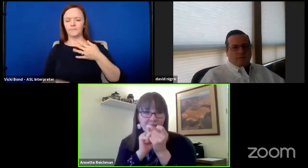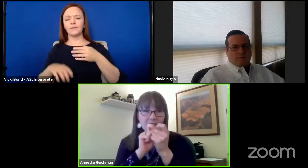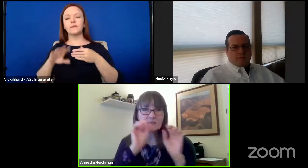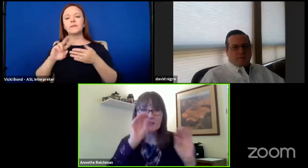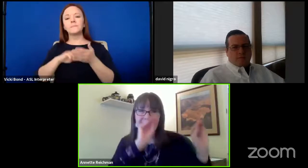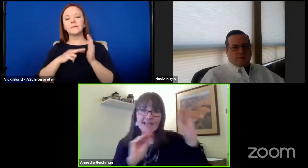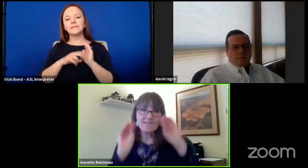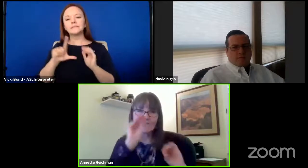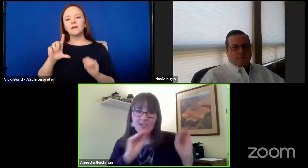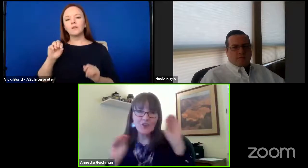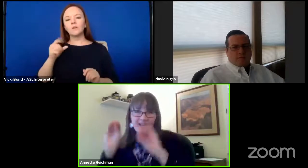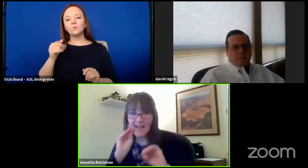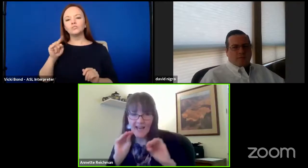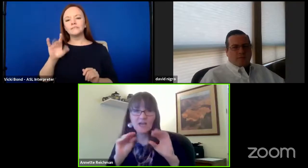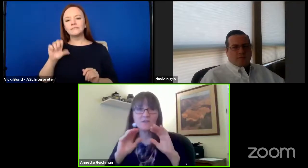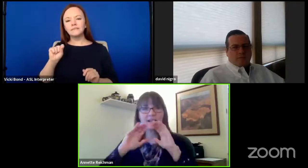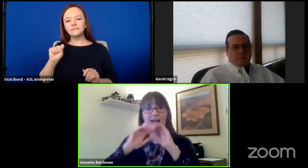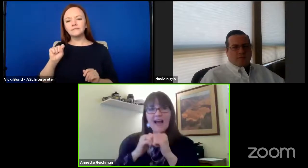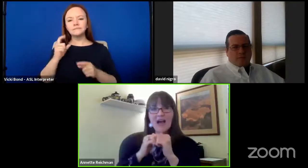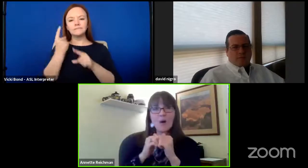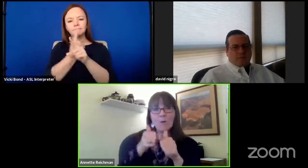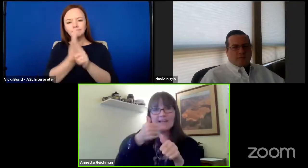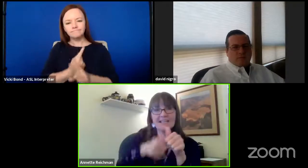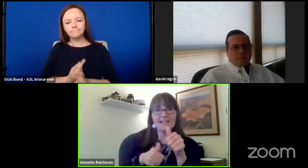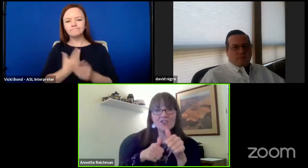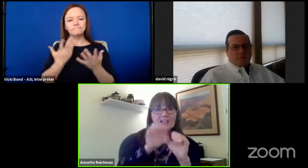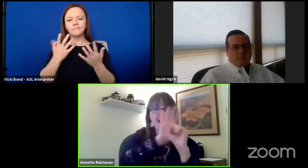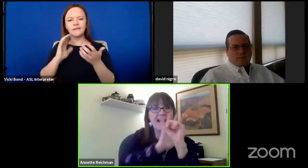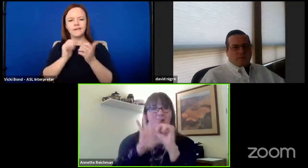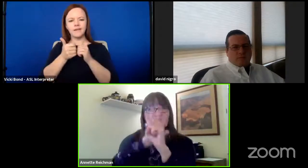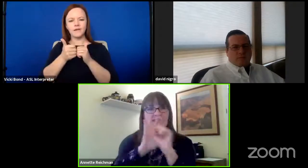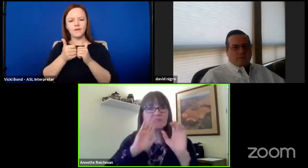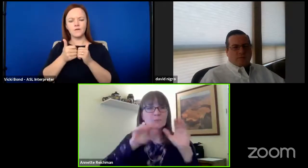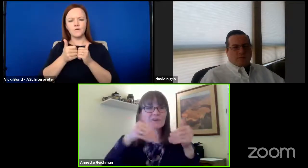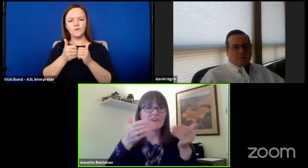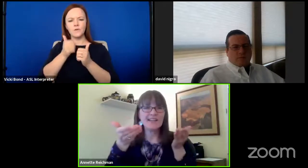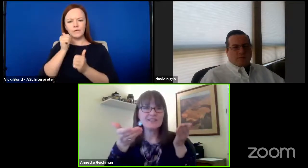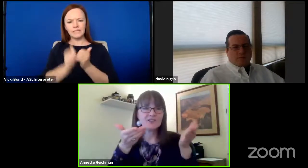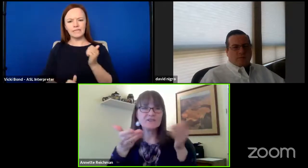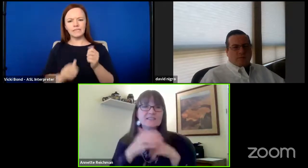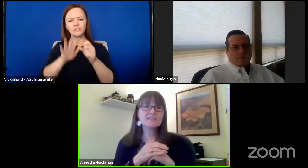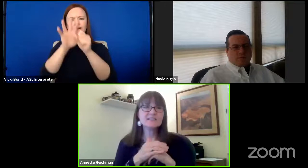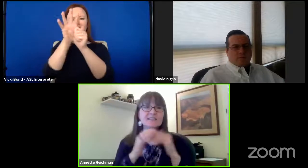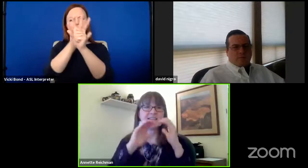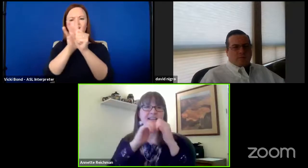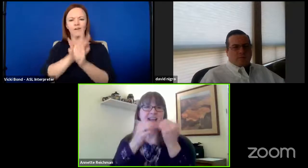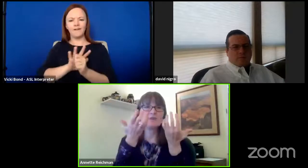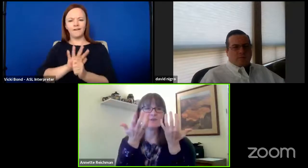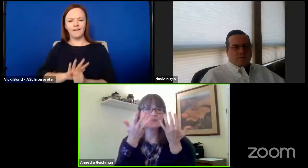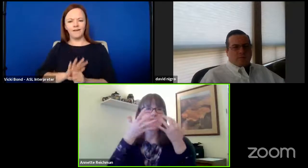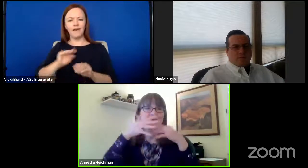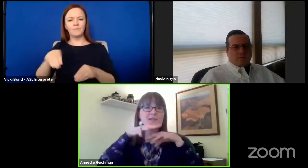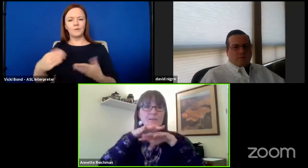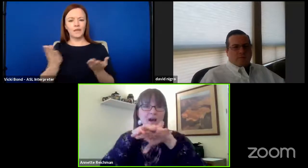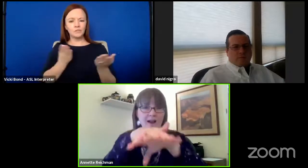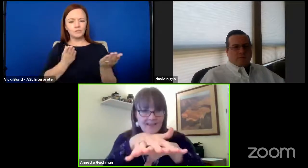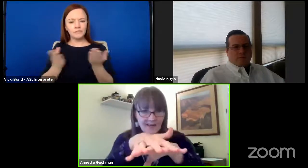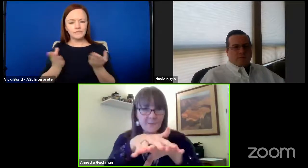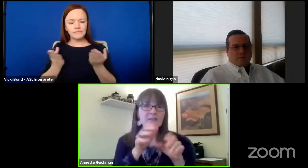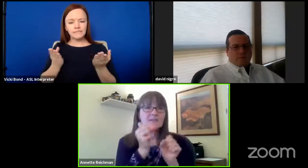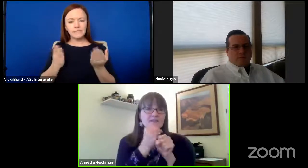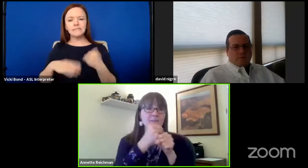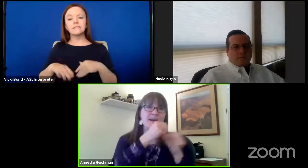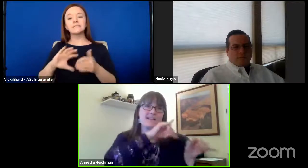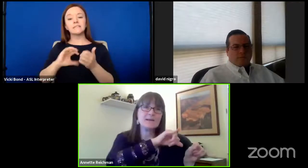logistical details in figuring out how each area provides services and how to